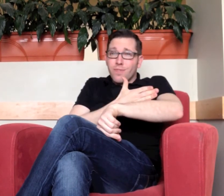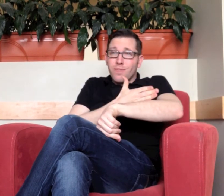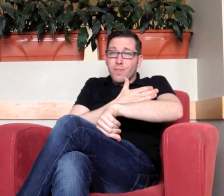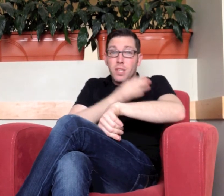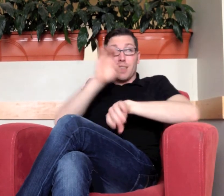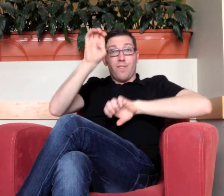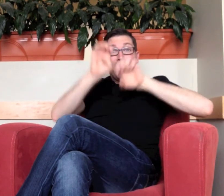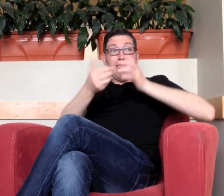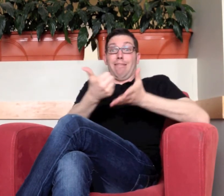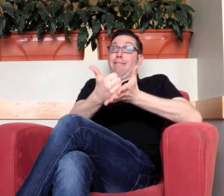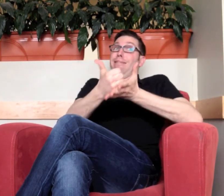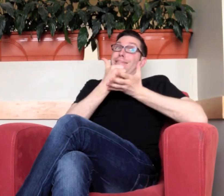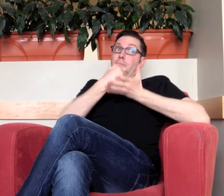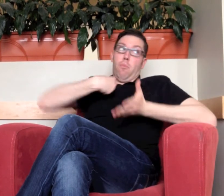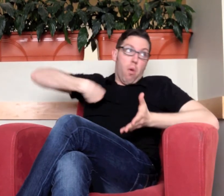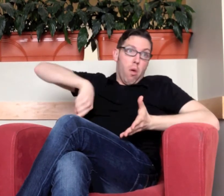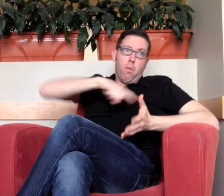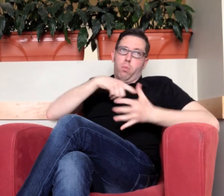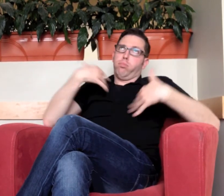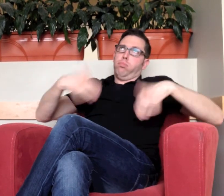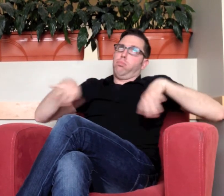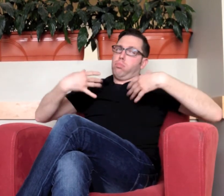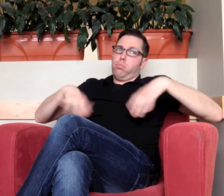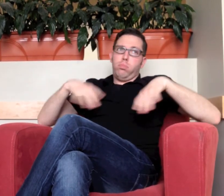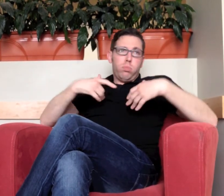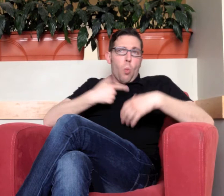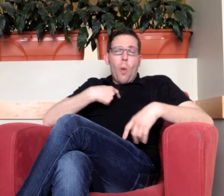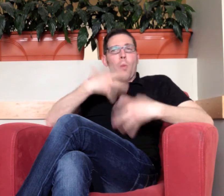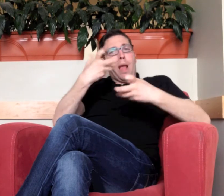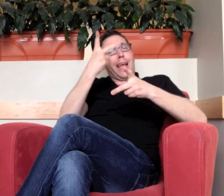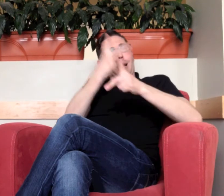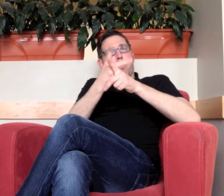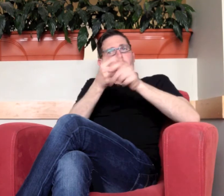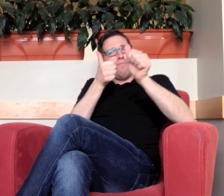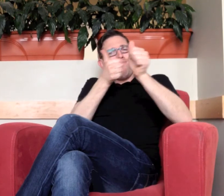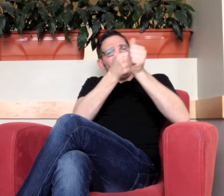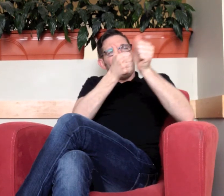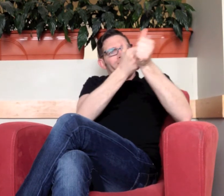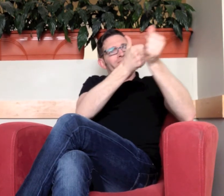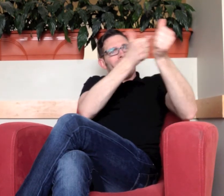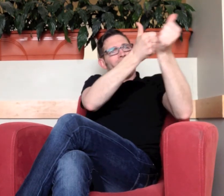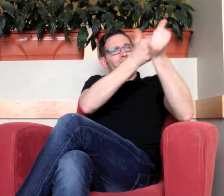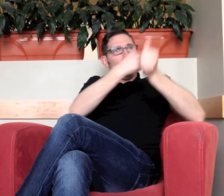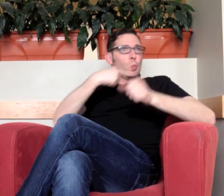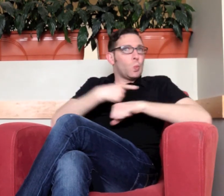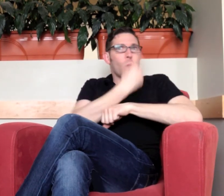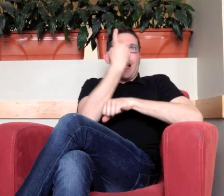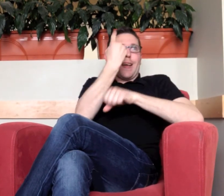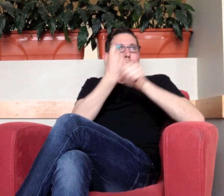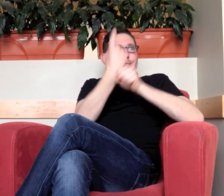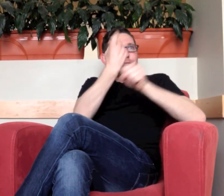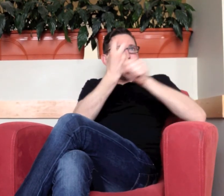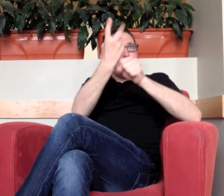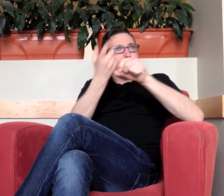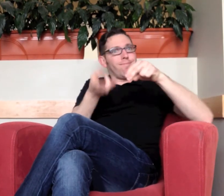work, analyze my work, and student evaluations are key in that. I also want to always